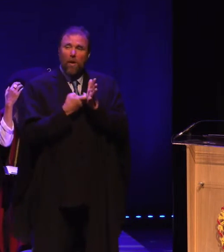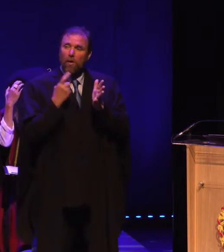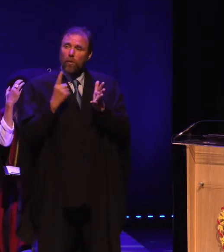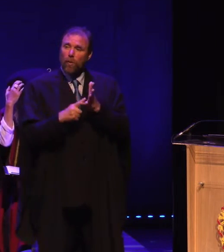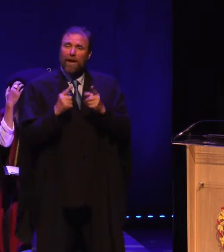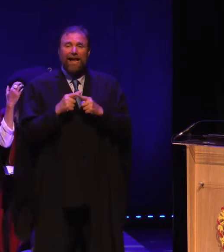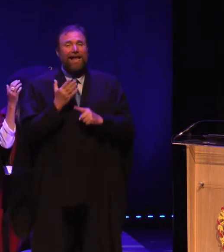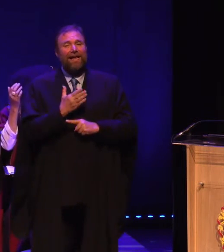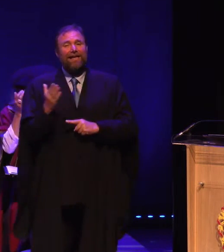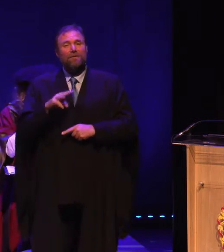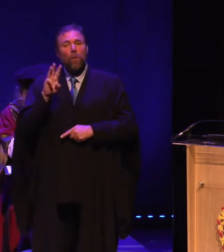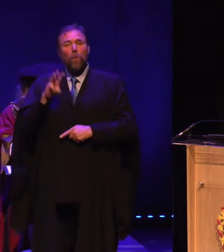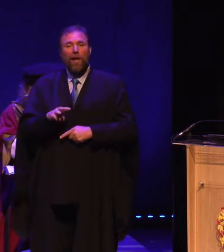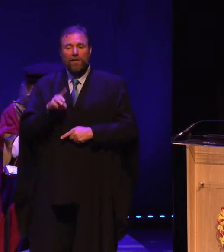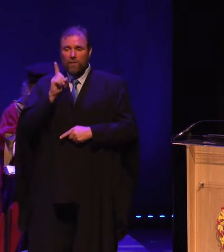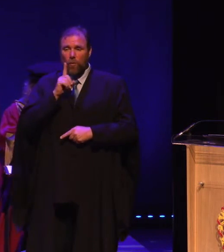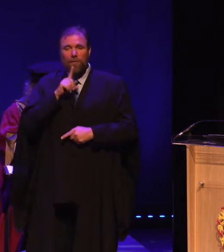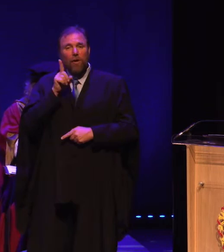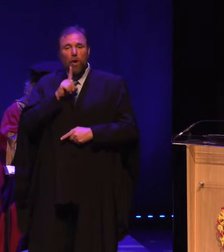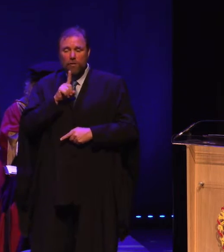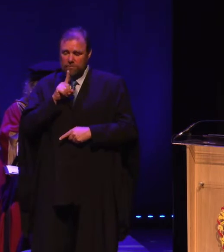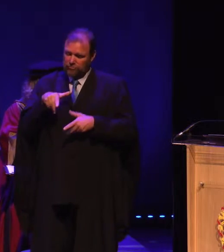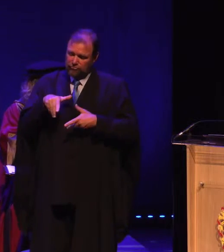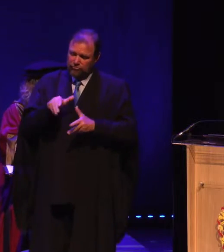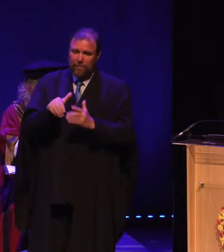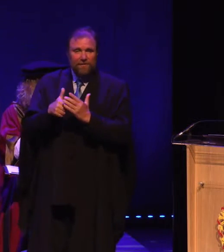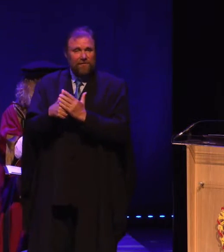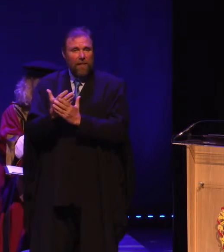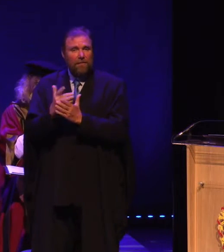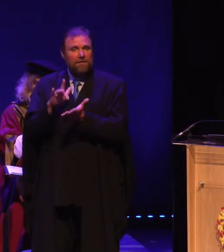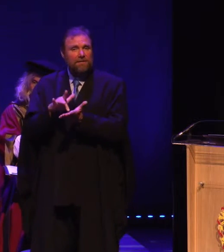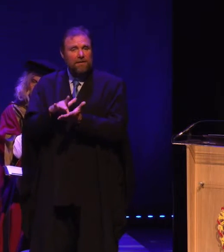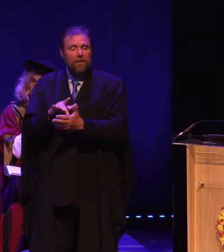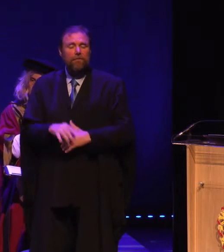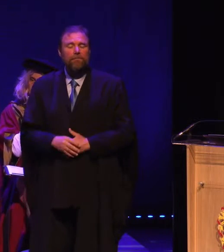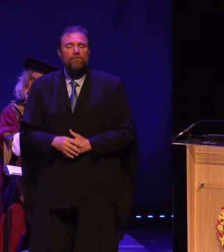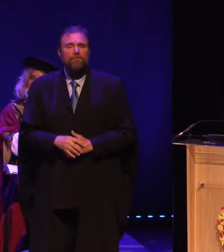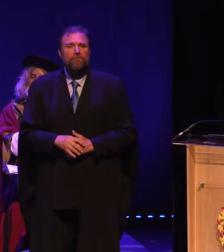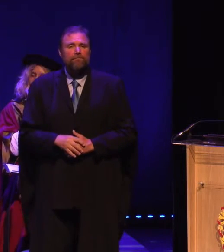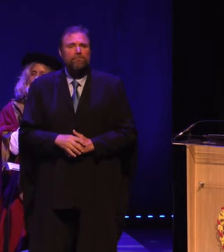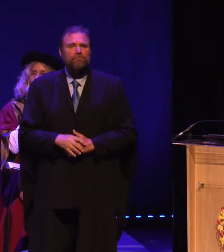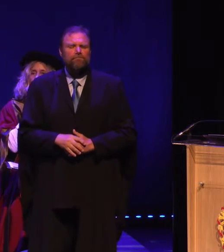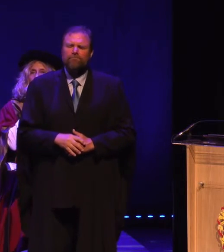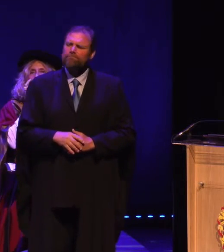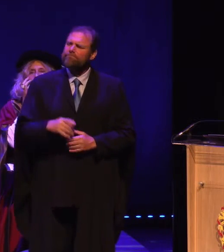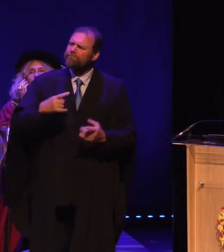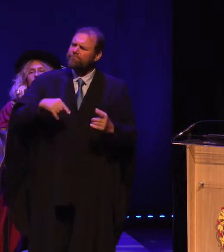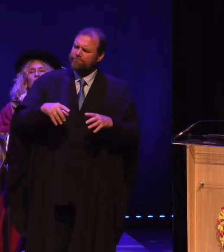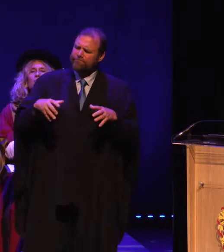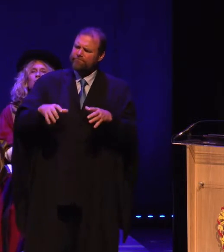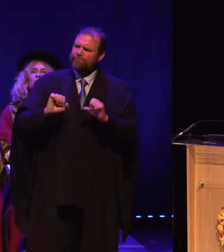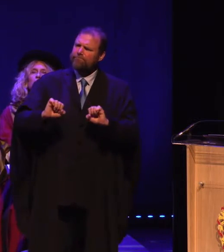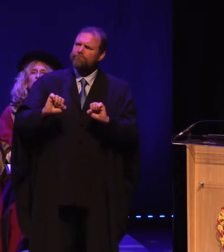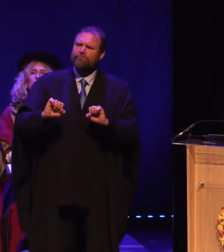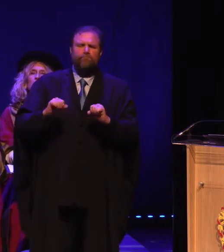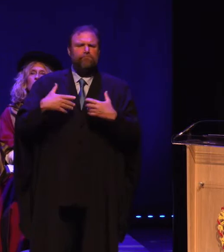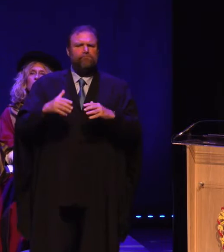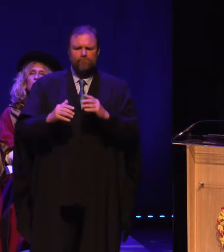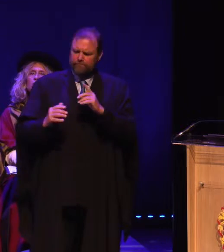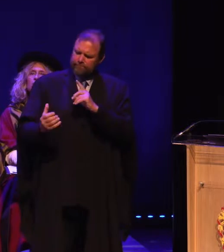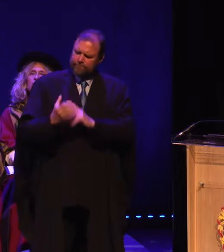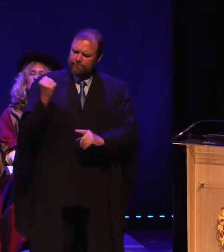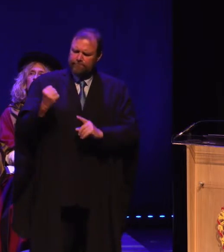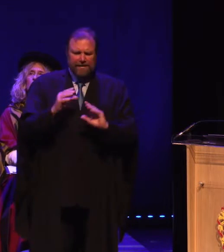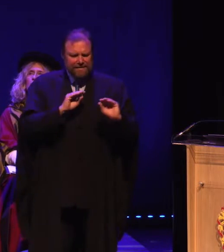Girls Rugby Development Centre. The school has also had significant success in developing teaching